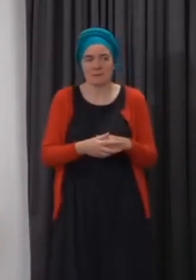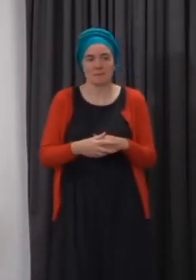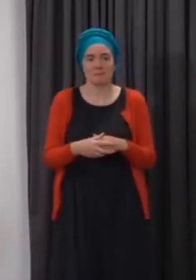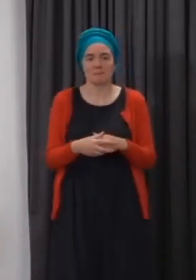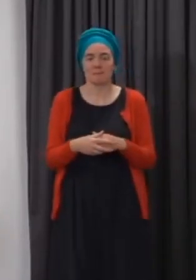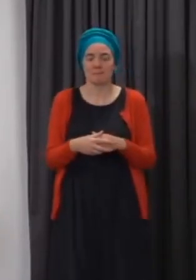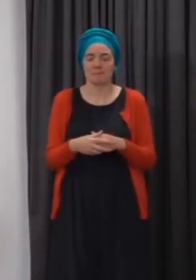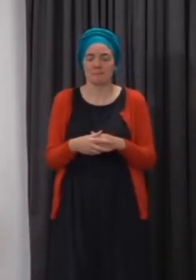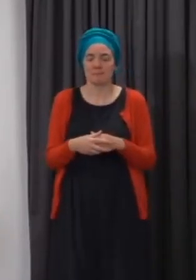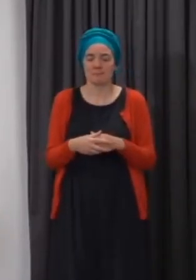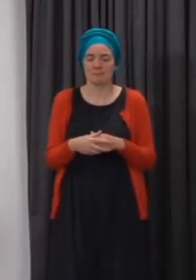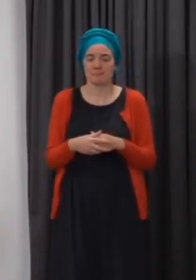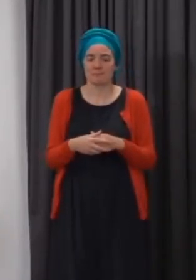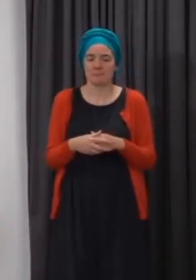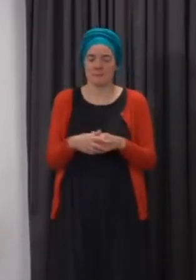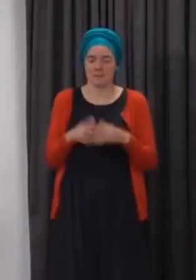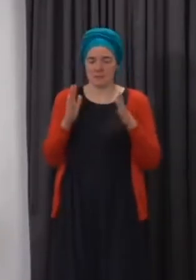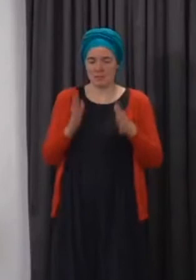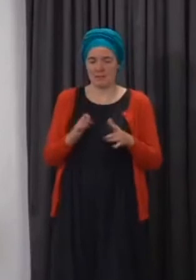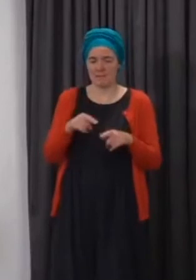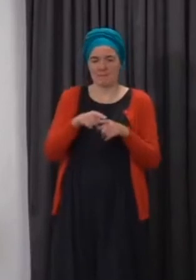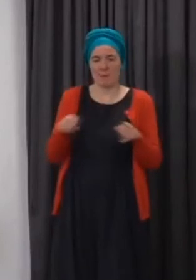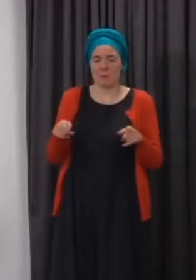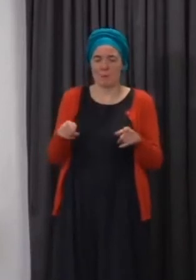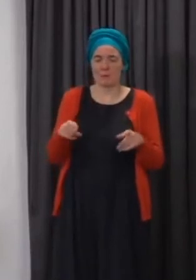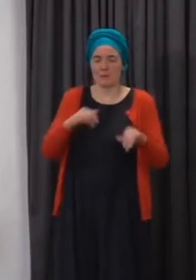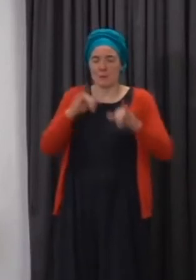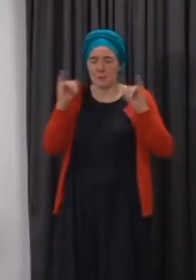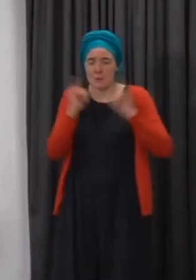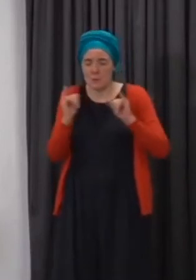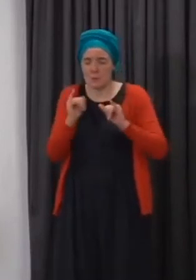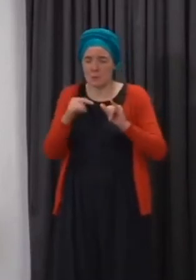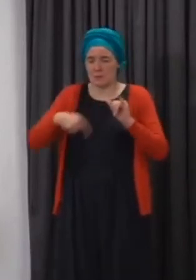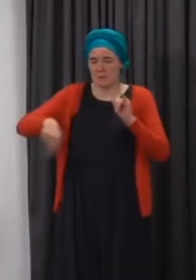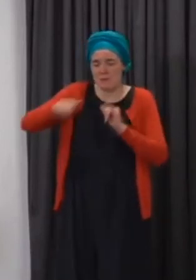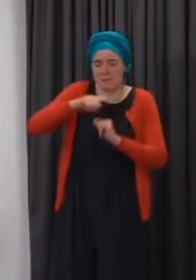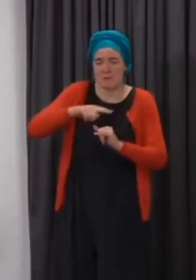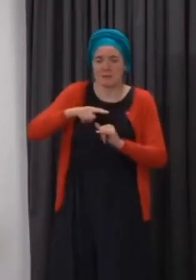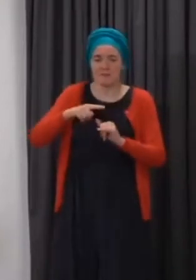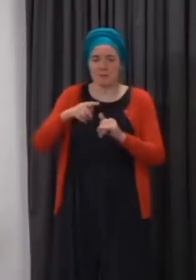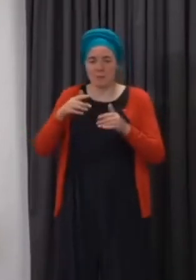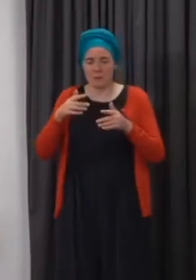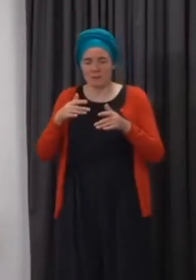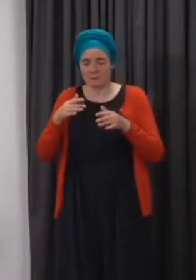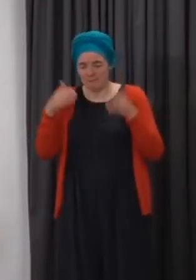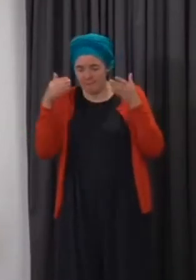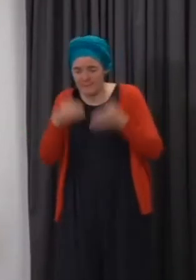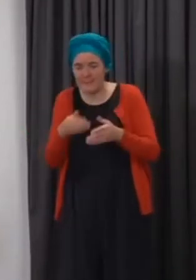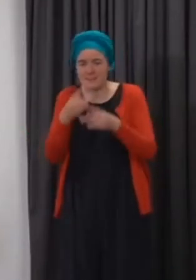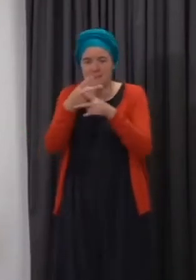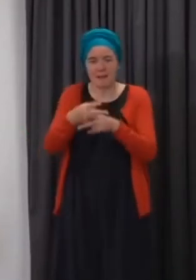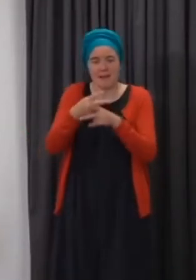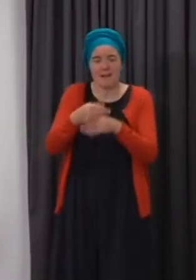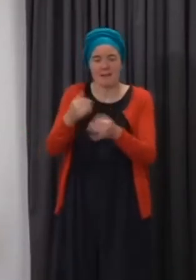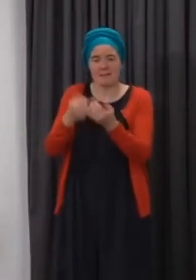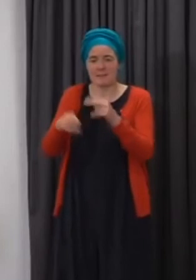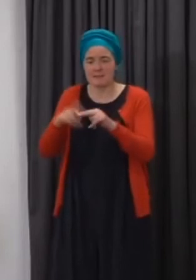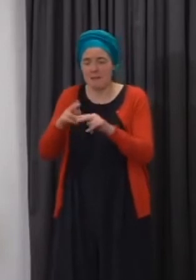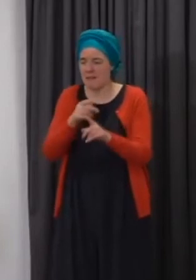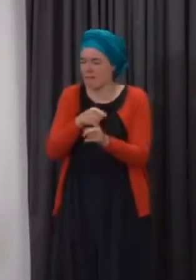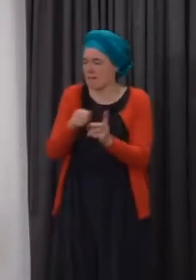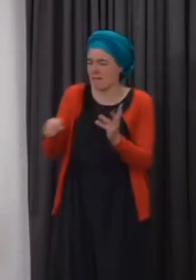really recognise at the sharp end what some of our staff have been going through in terms of caring for patients. But it's been really interesting in